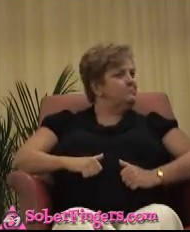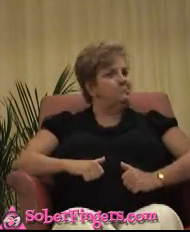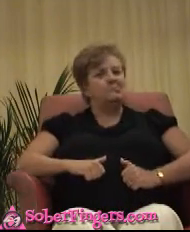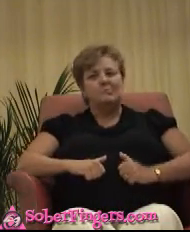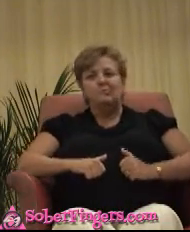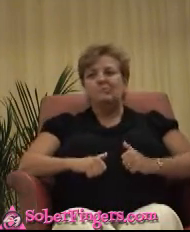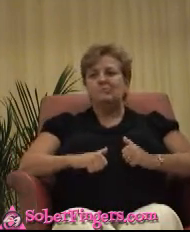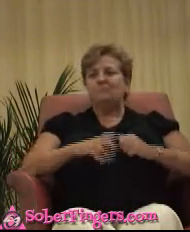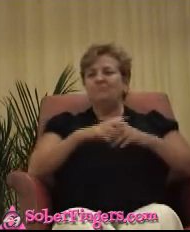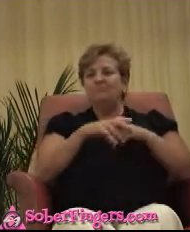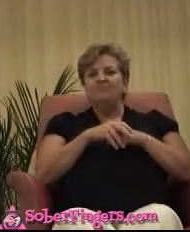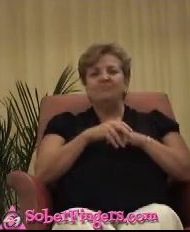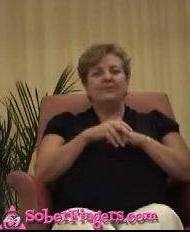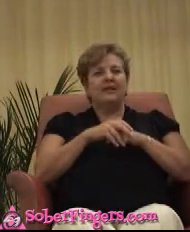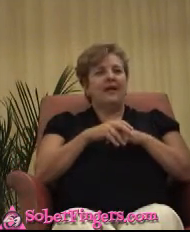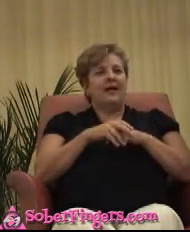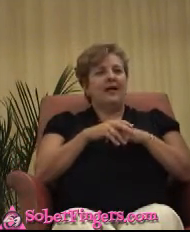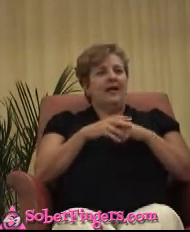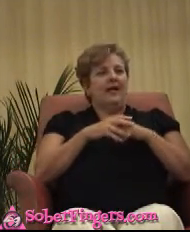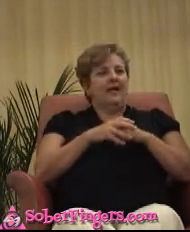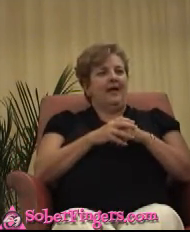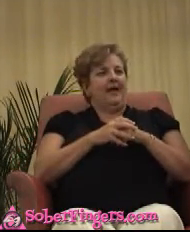And we went to Camp Hill, and I just kept looking down that sleeve.